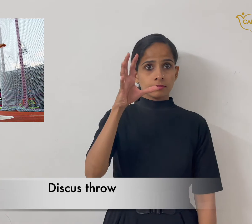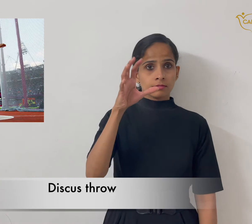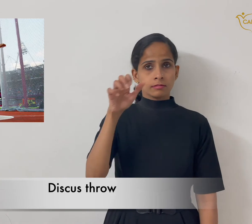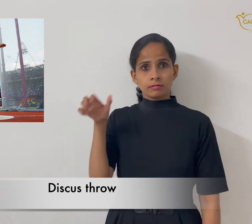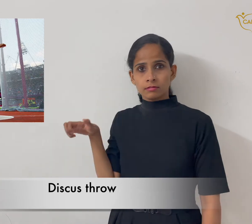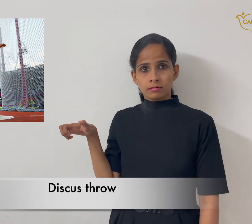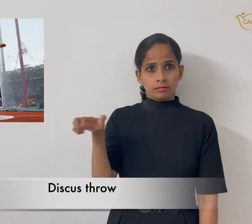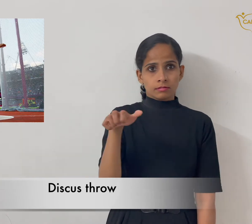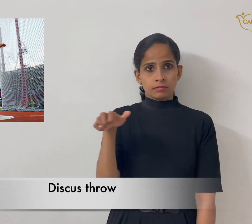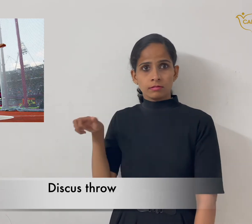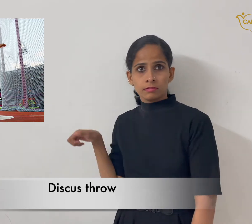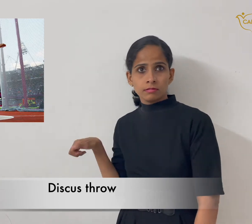Discus throw.